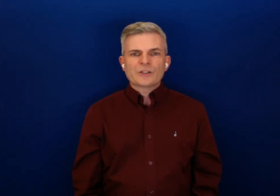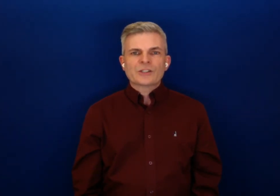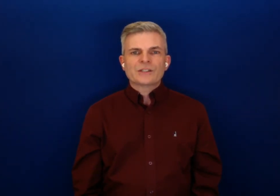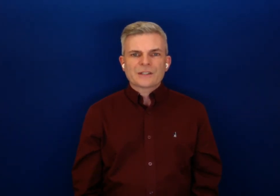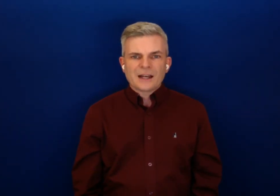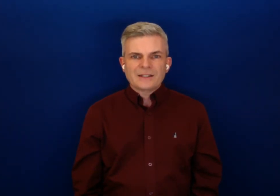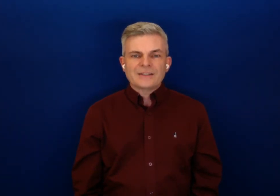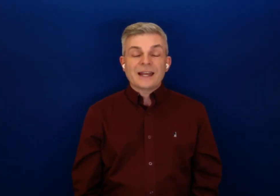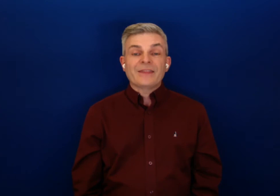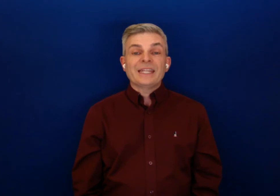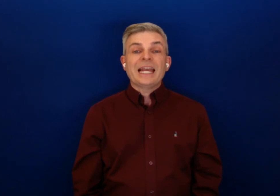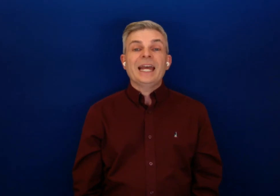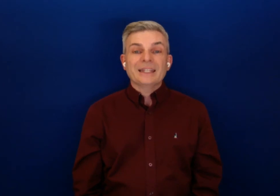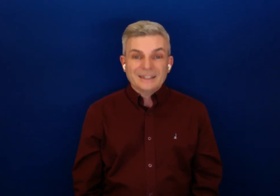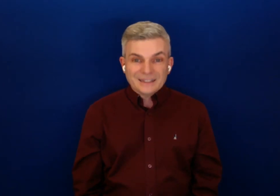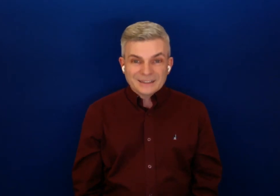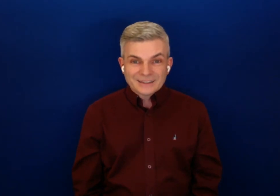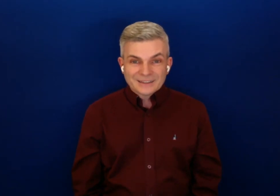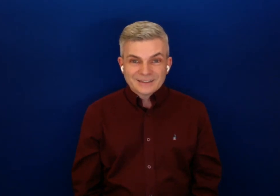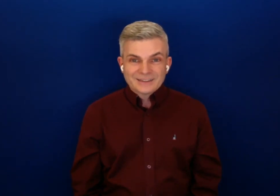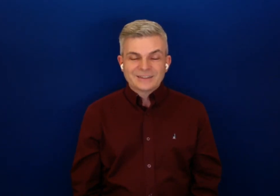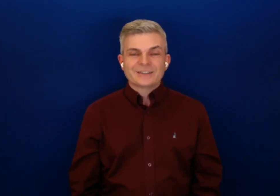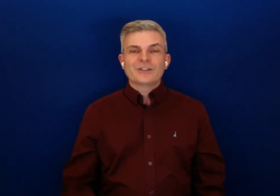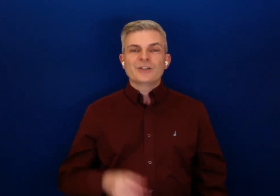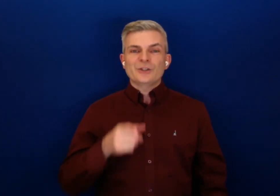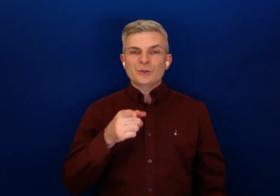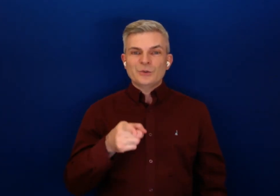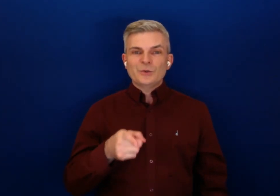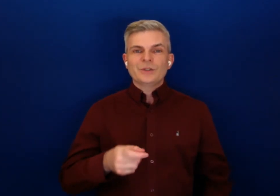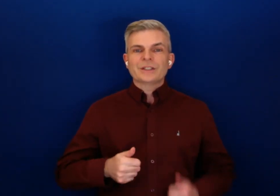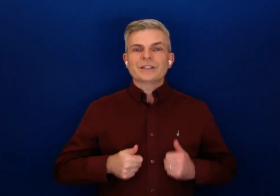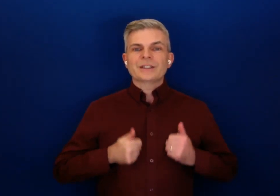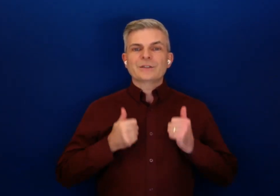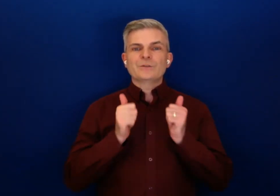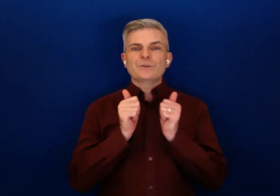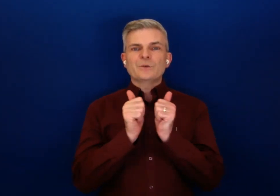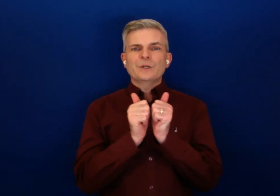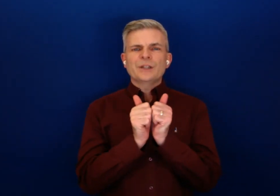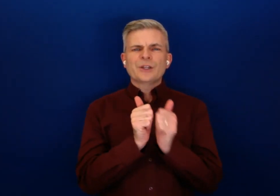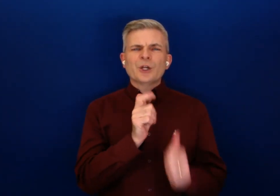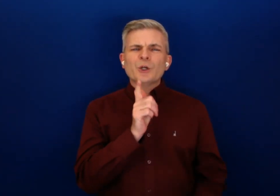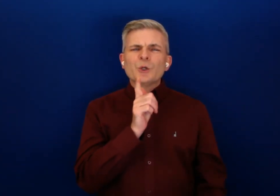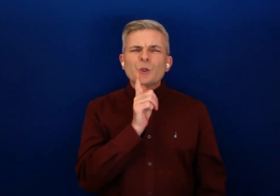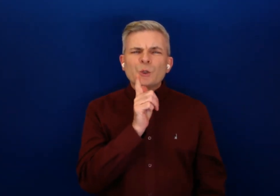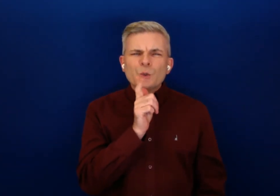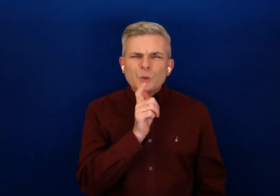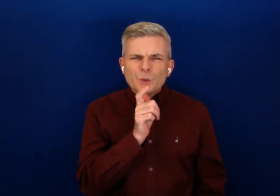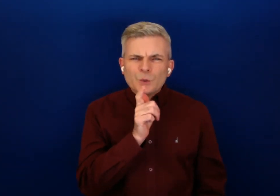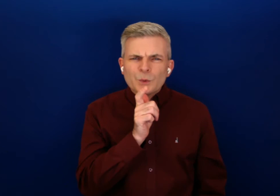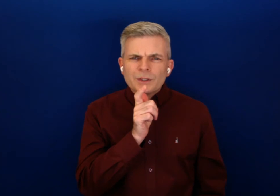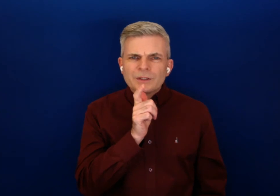question signs at the end. You live with who?